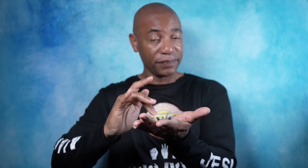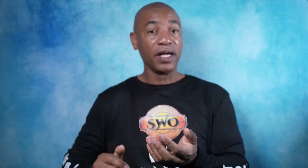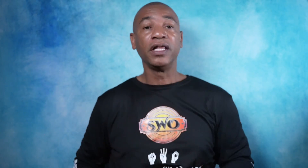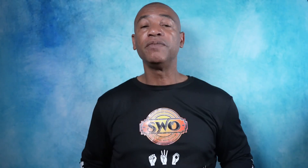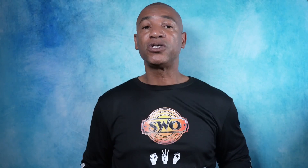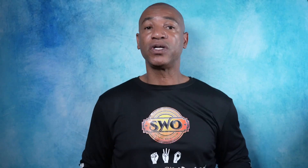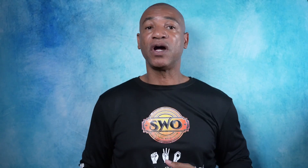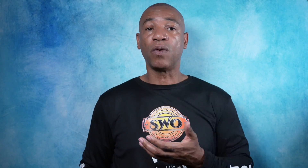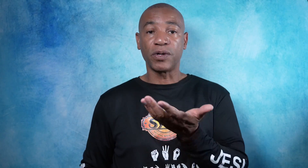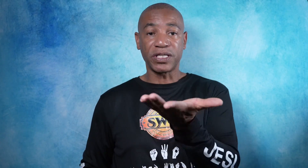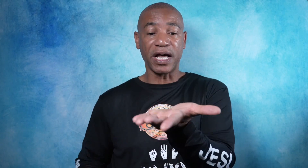Let me show you that one more time.